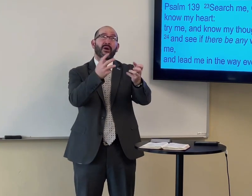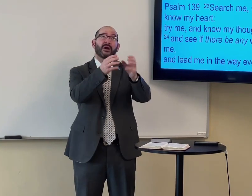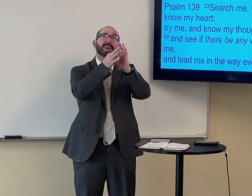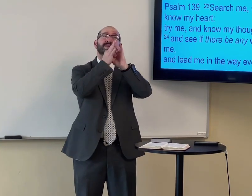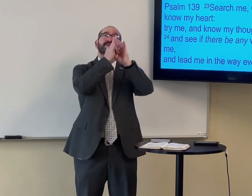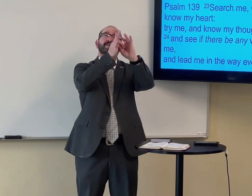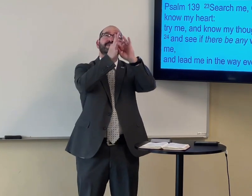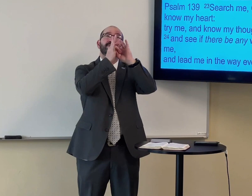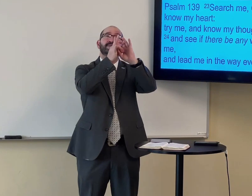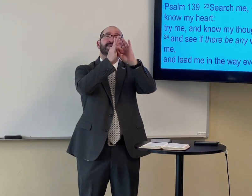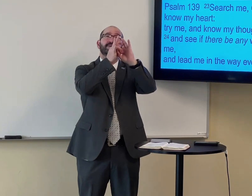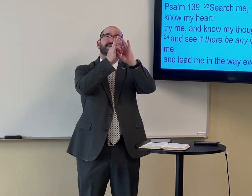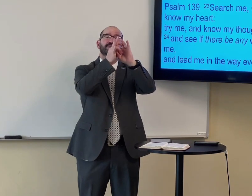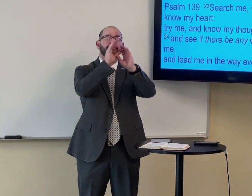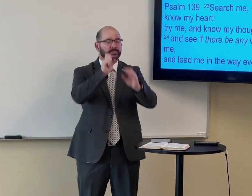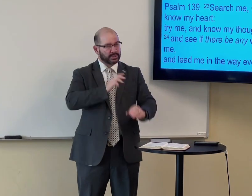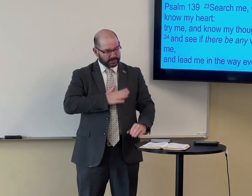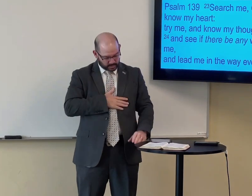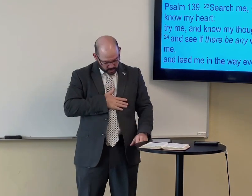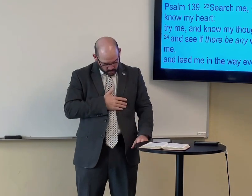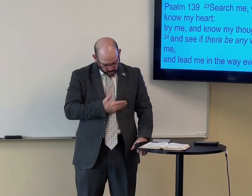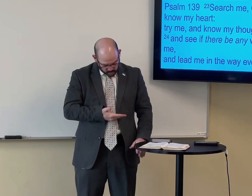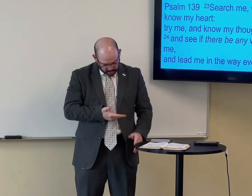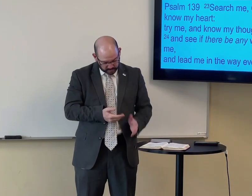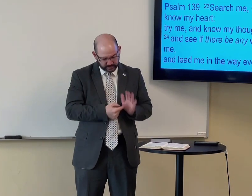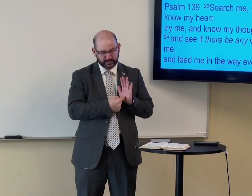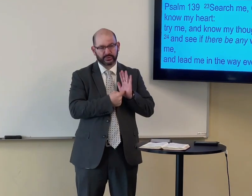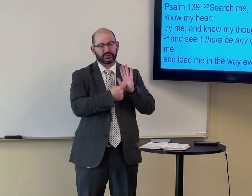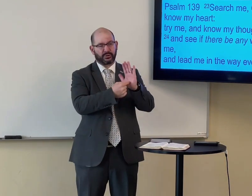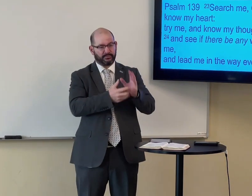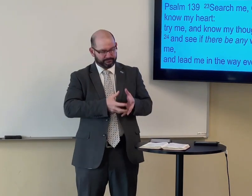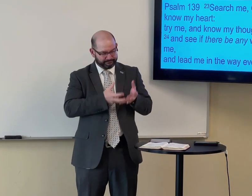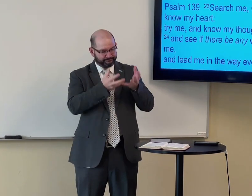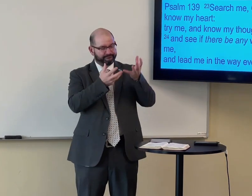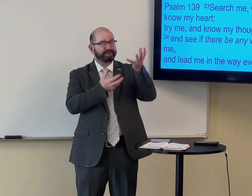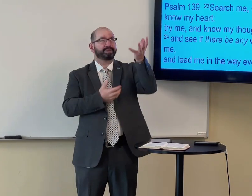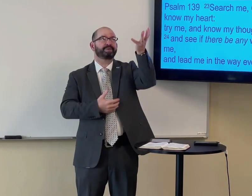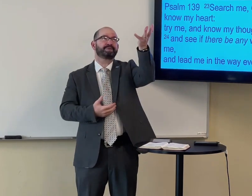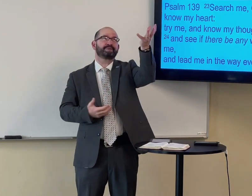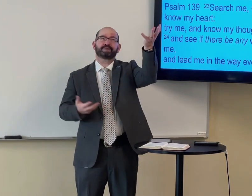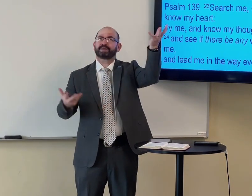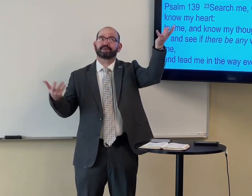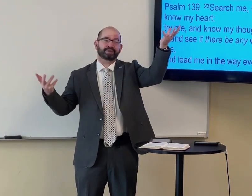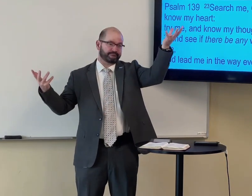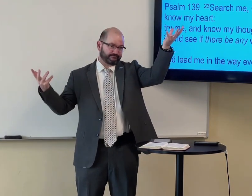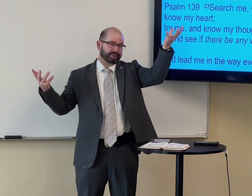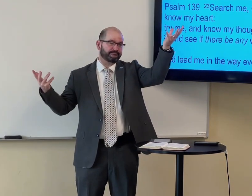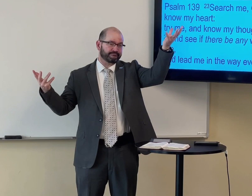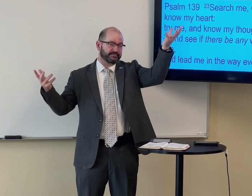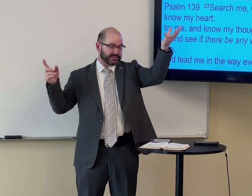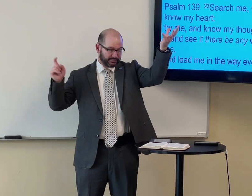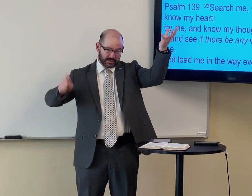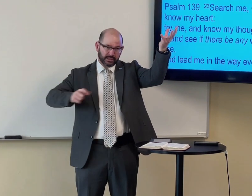But we want that perfect, we want that relationship, that close relationship with God, to be willing to give our hearts to Him,